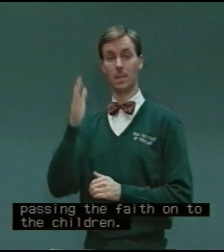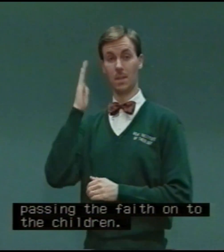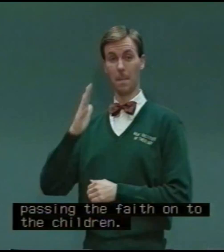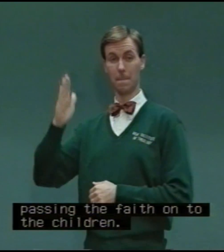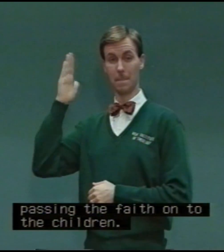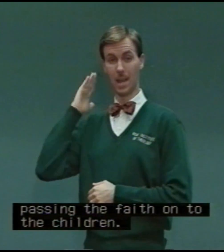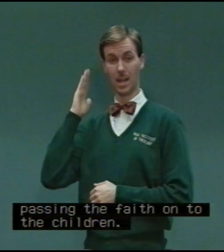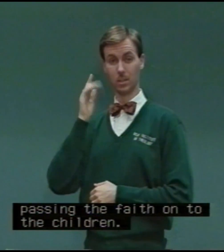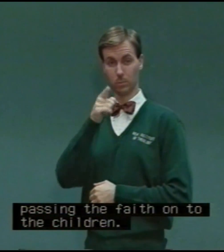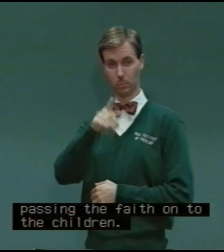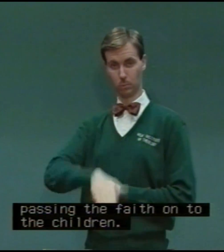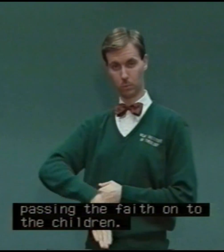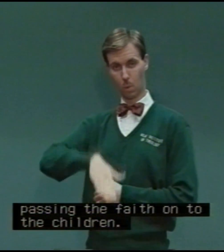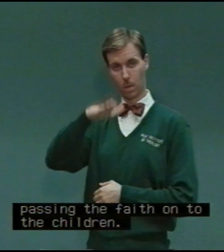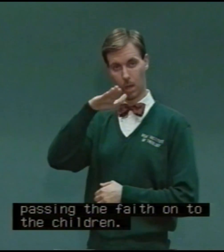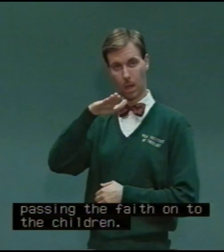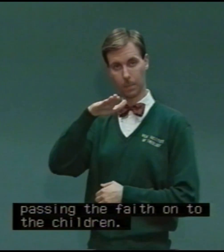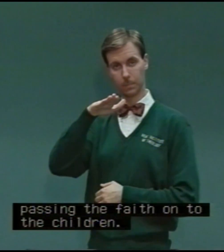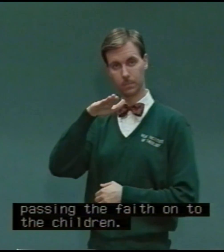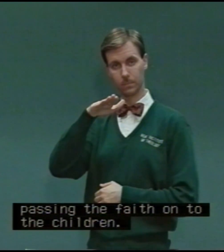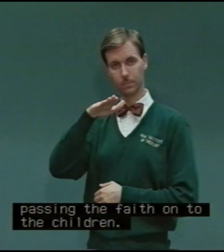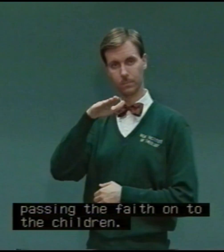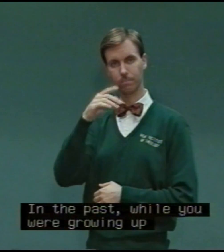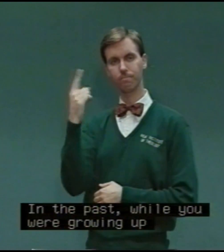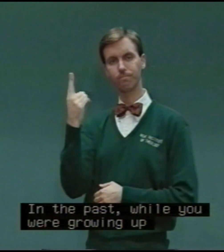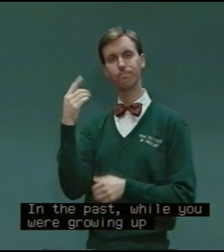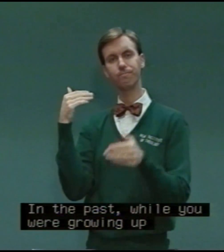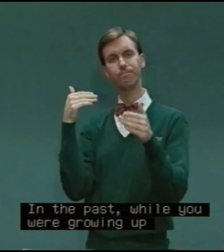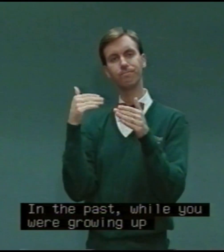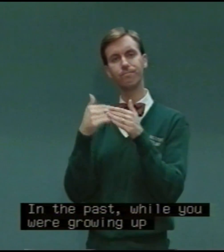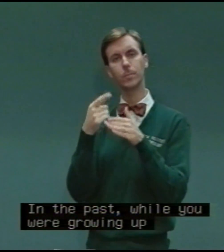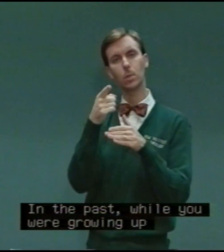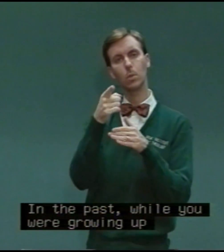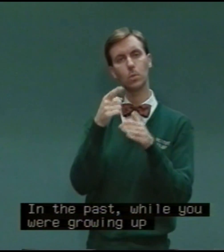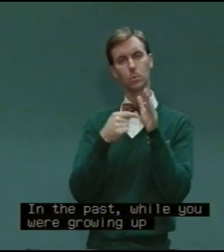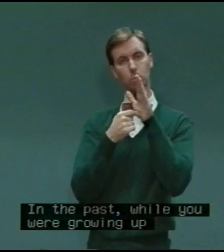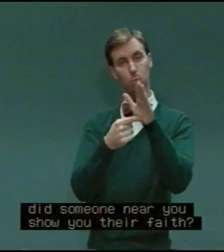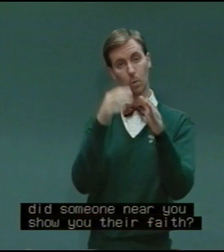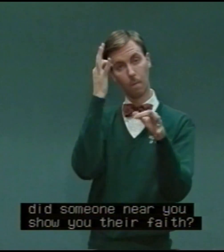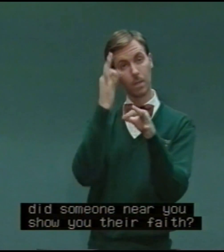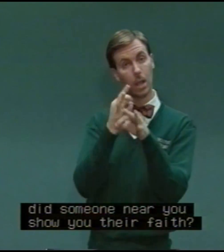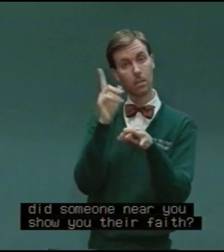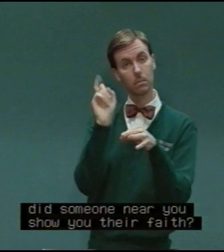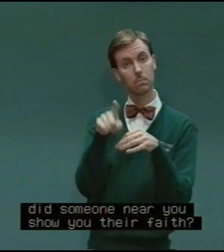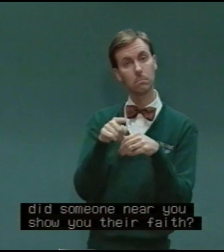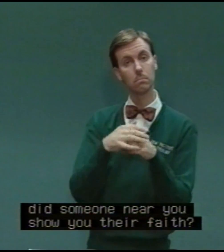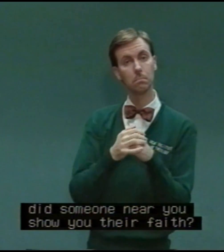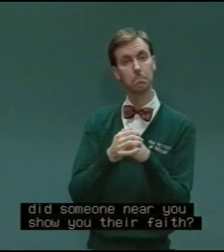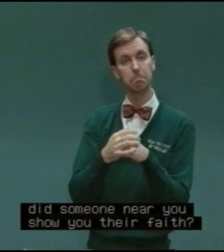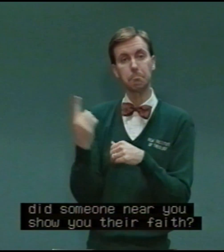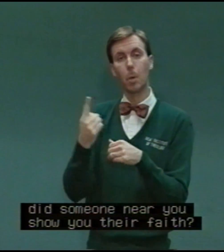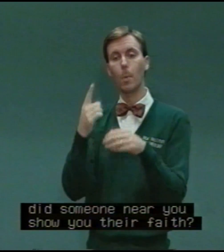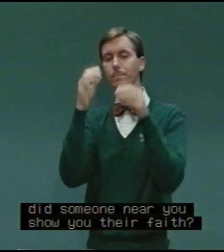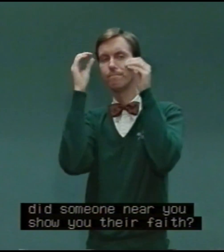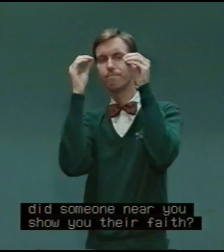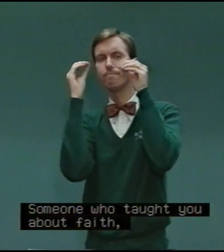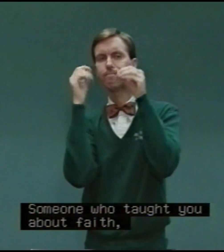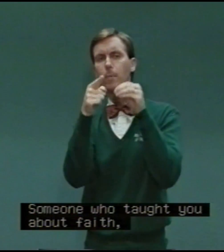in the past while you were growing up to someone near you show their faith